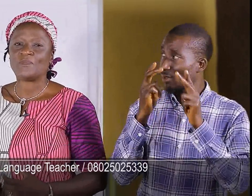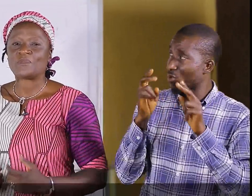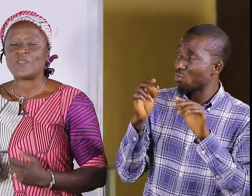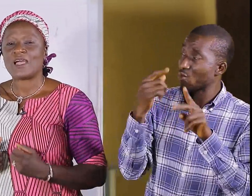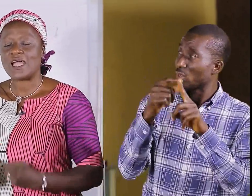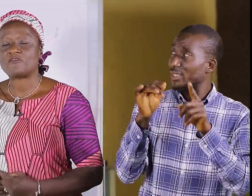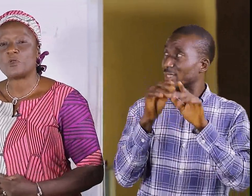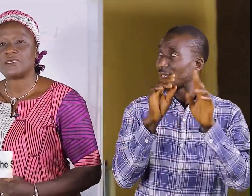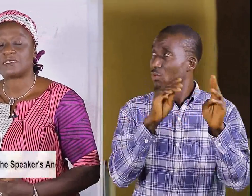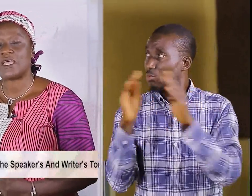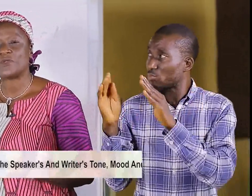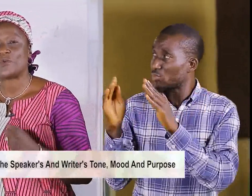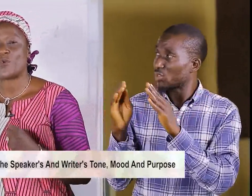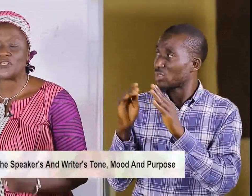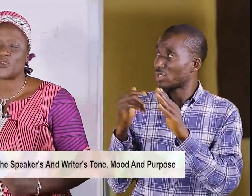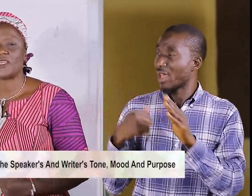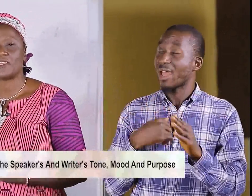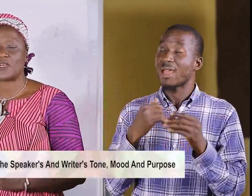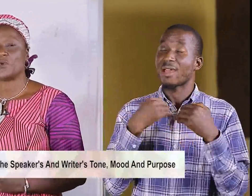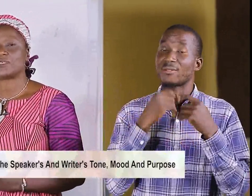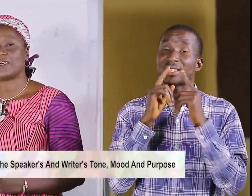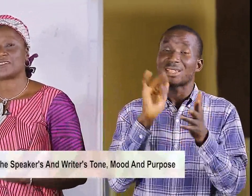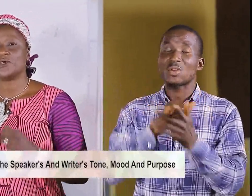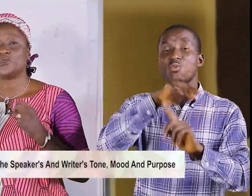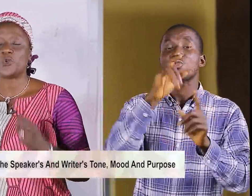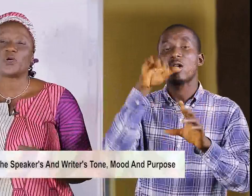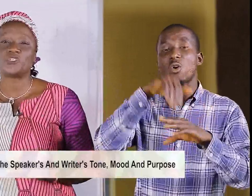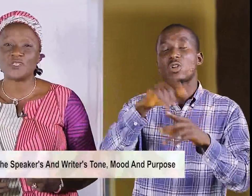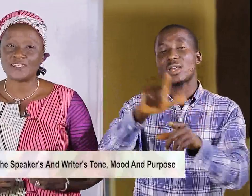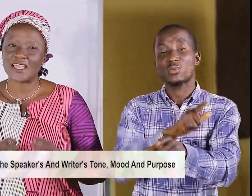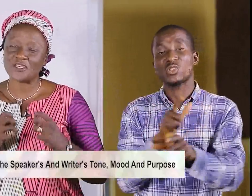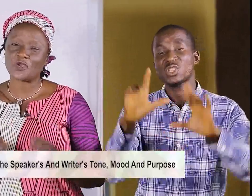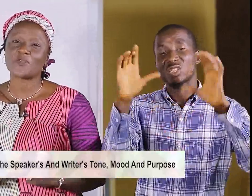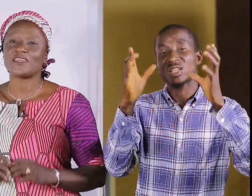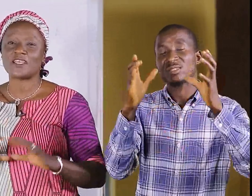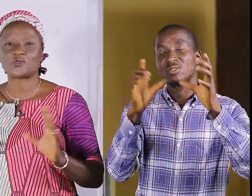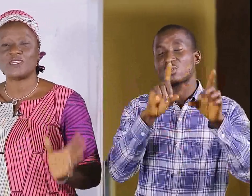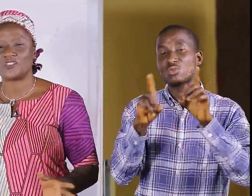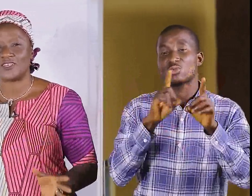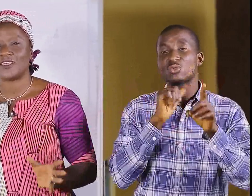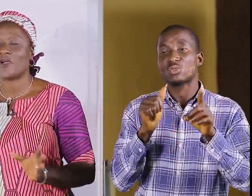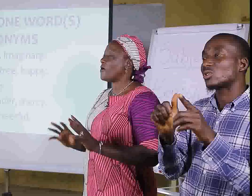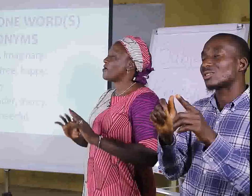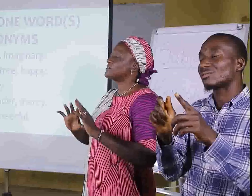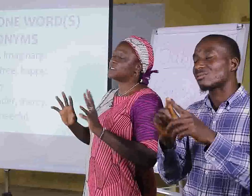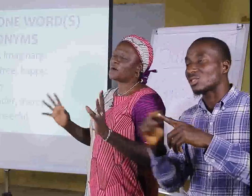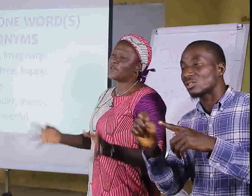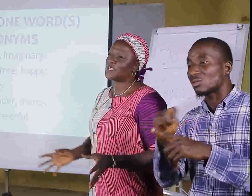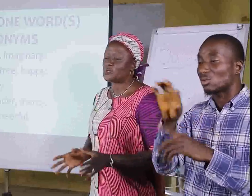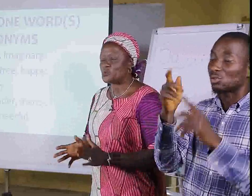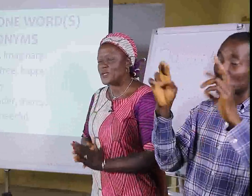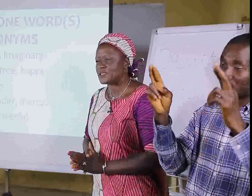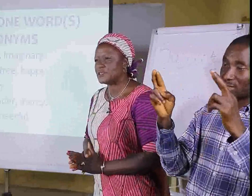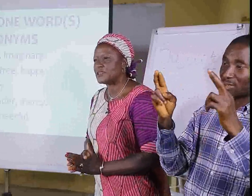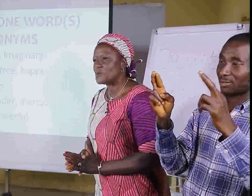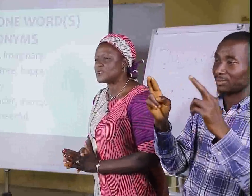opposites. I have always said, once you are in the language class, do not treat any topic in isolation. All the topics